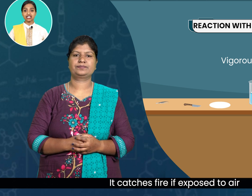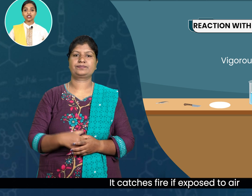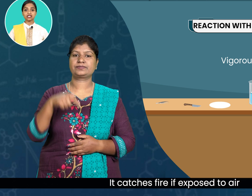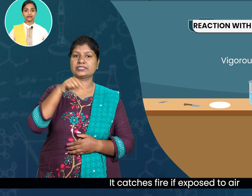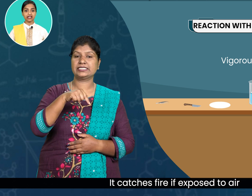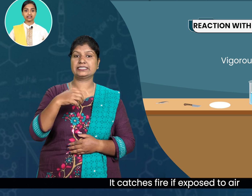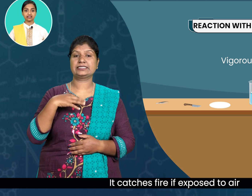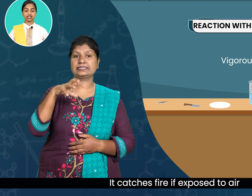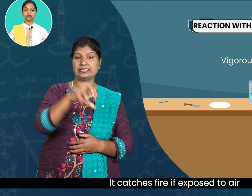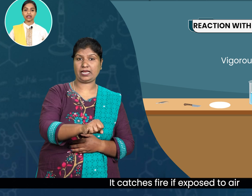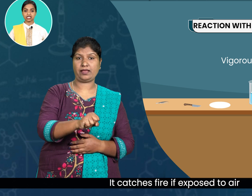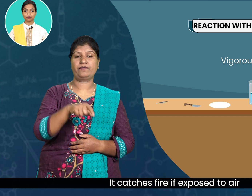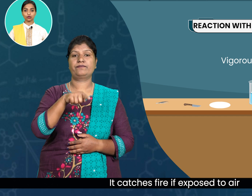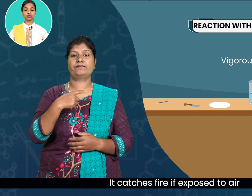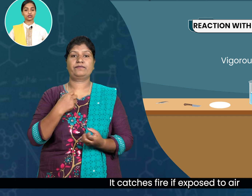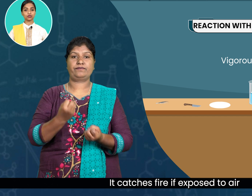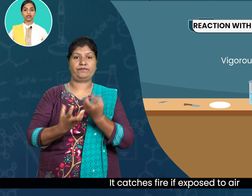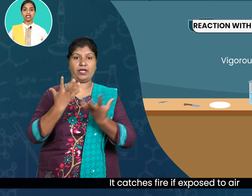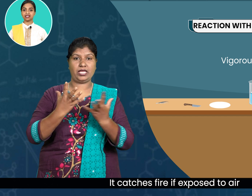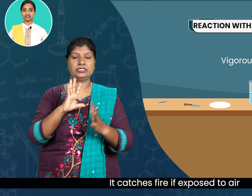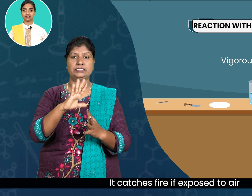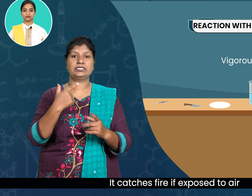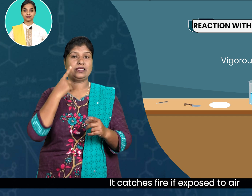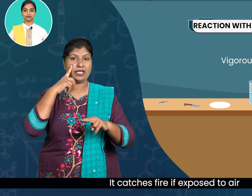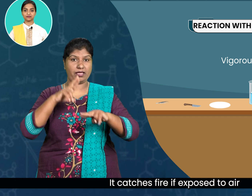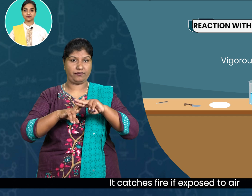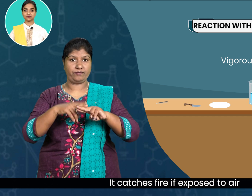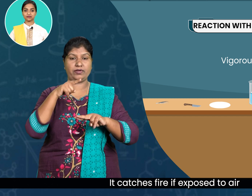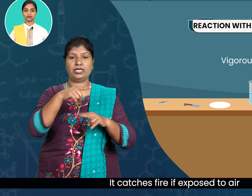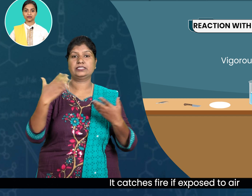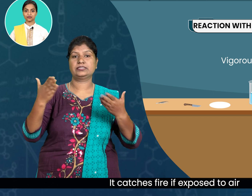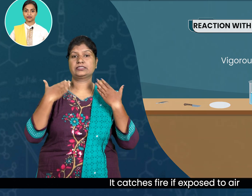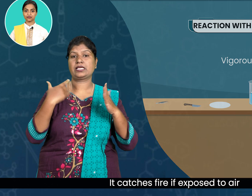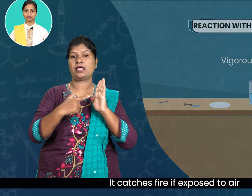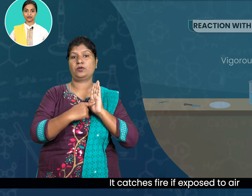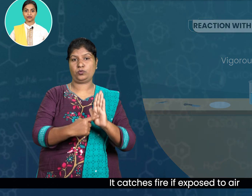It catches fire if exposed to air.